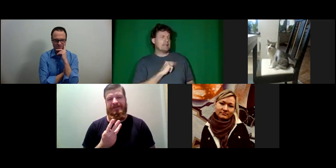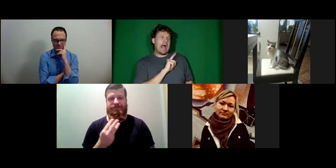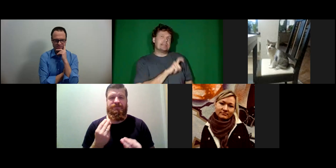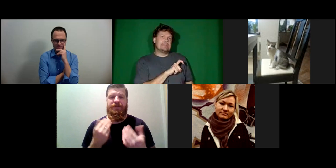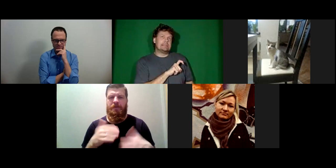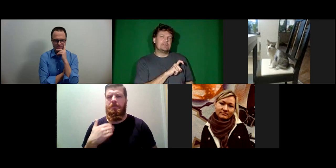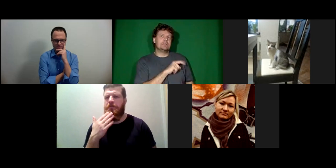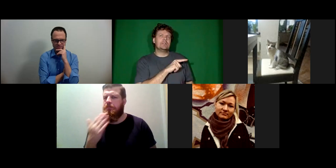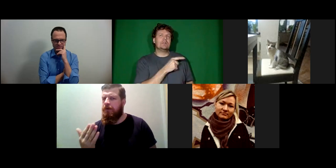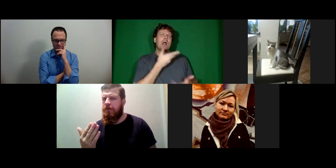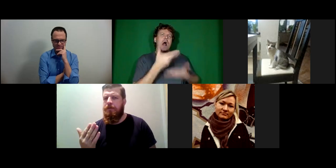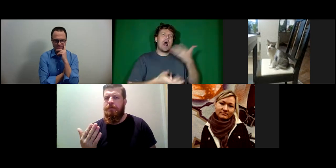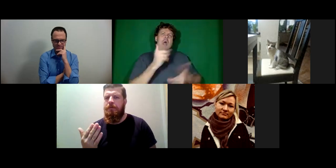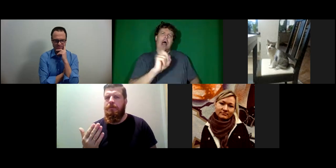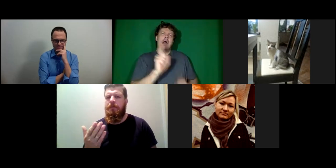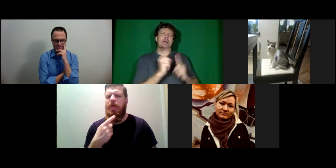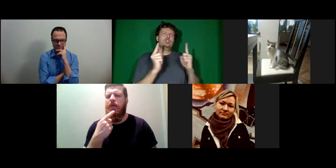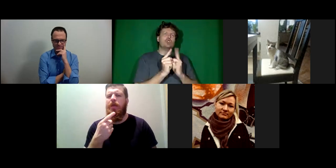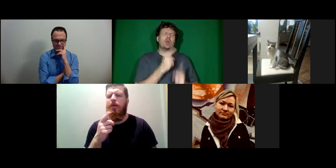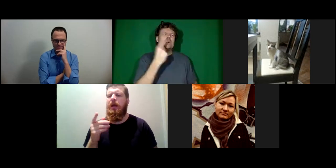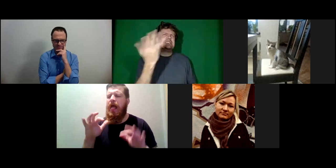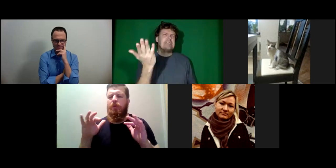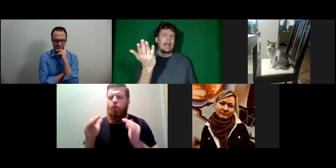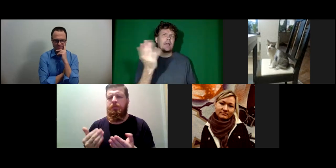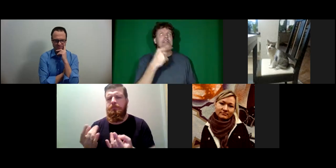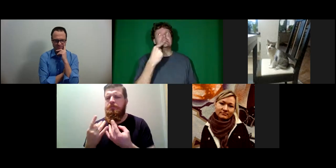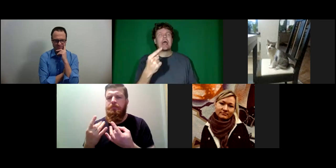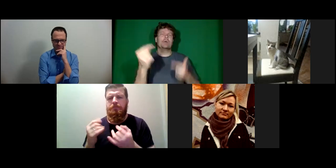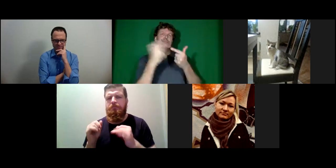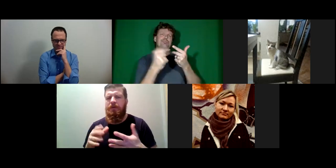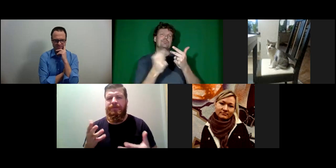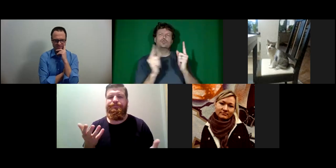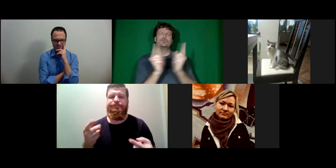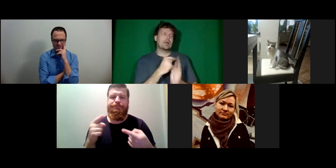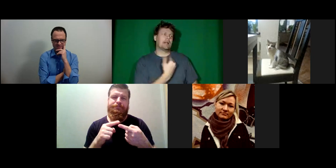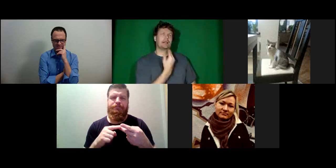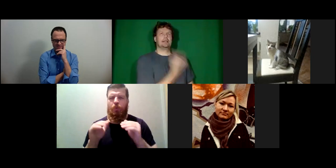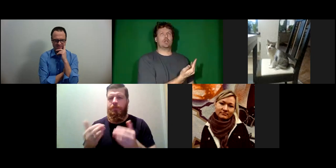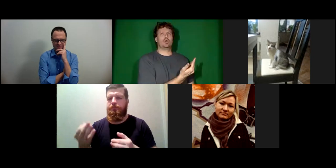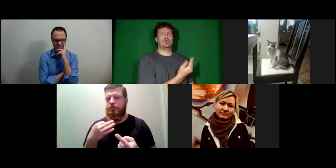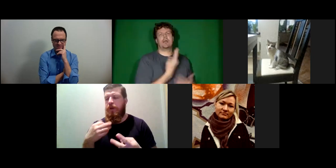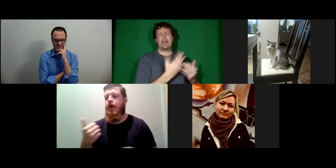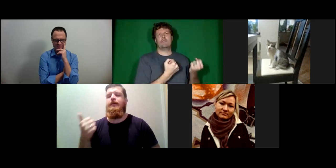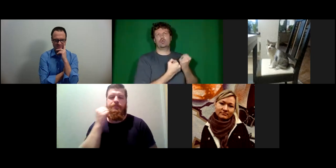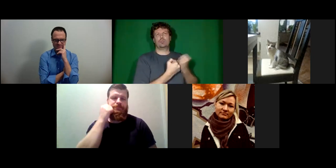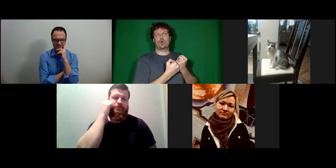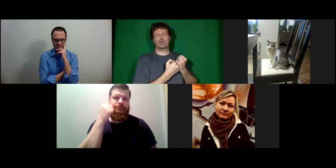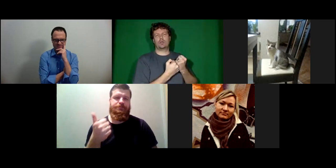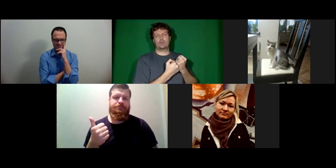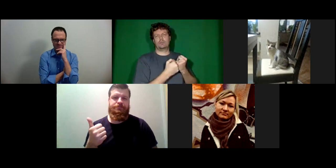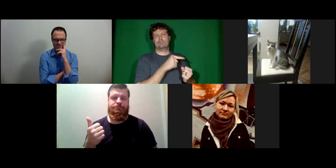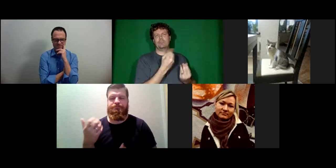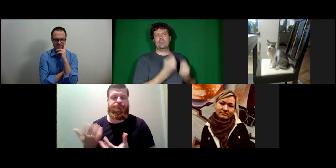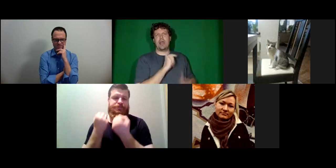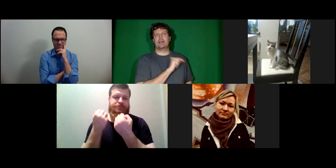But there's times that I would ask one or two players to share what did he say. And so they would summarize what the